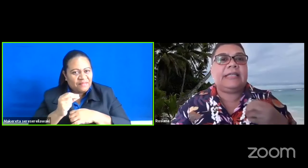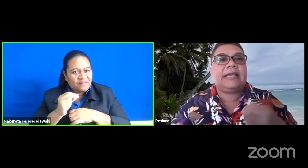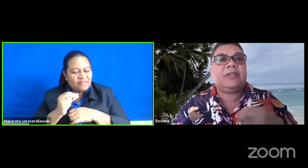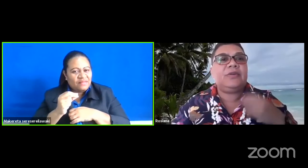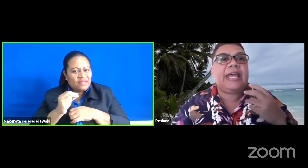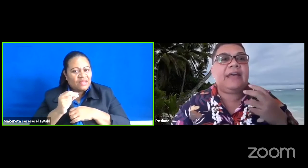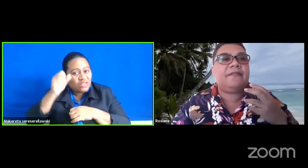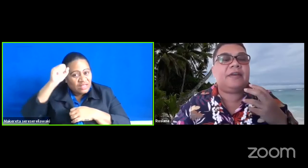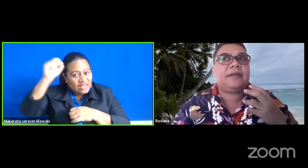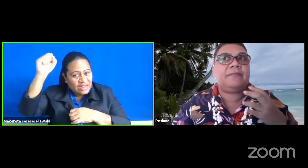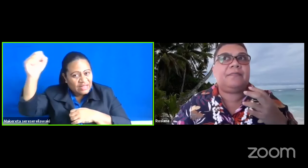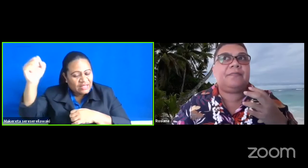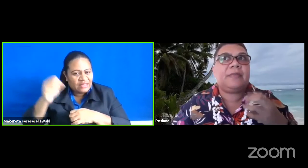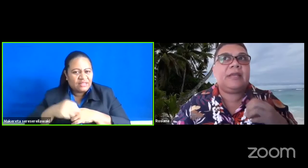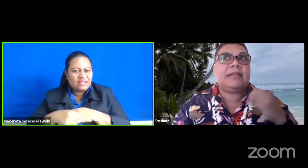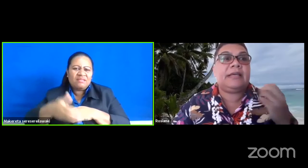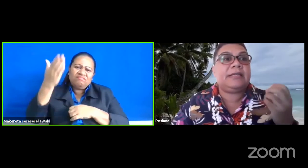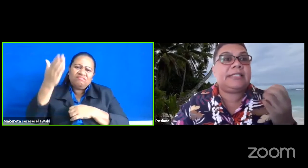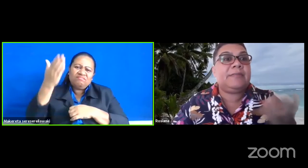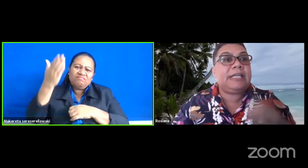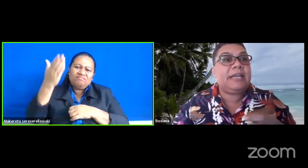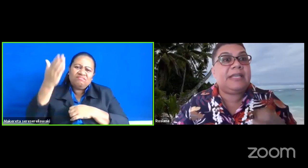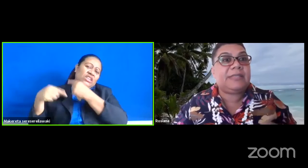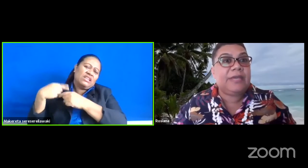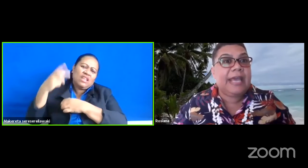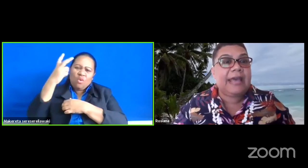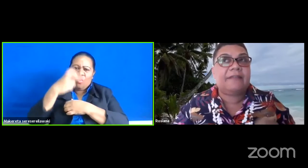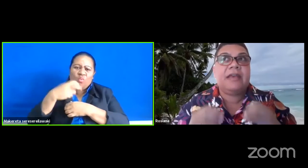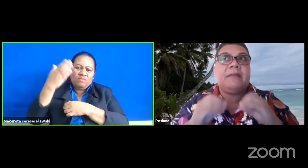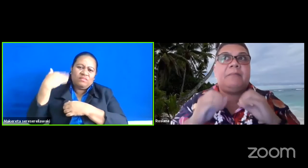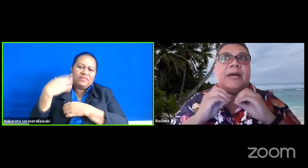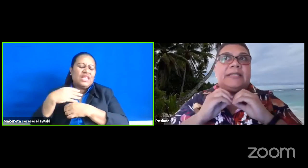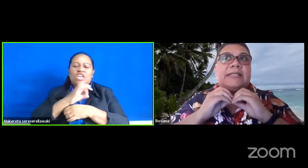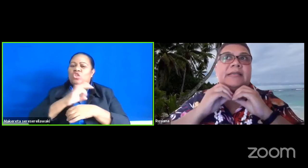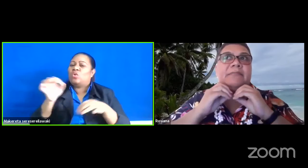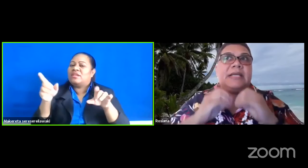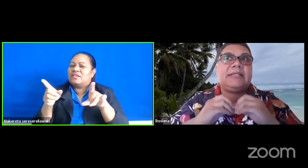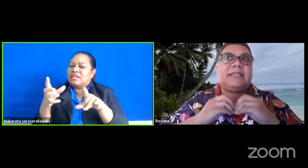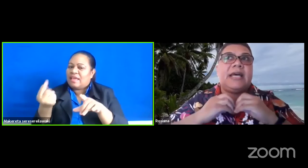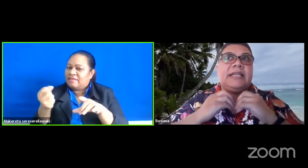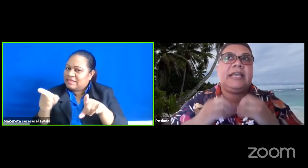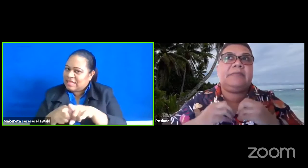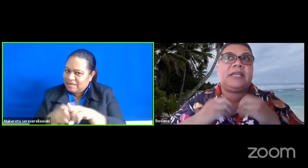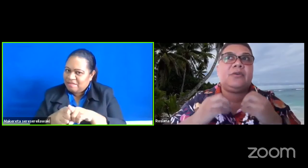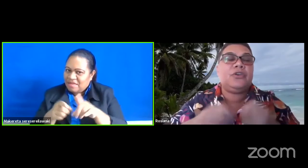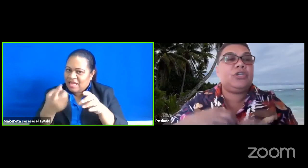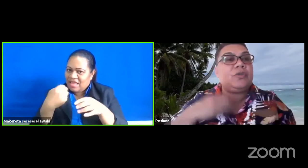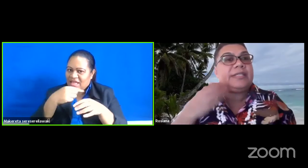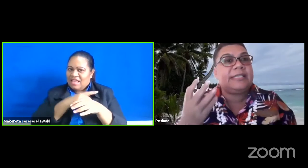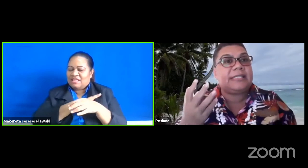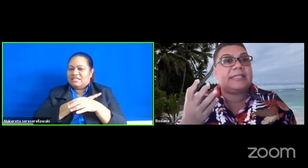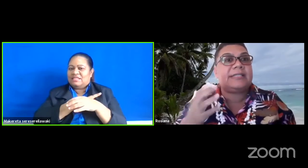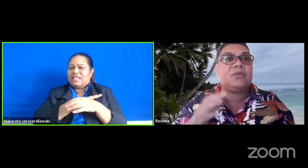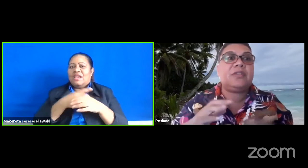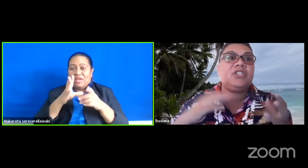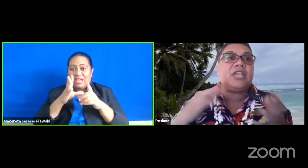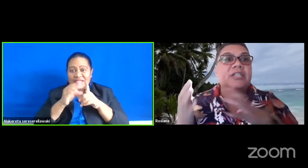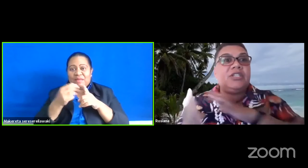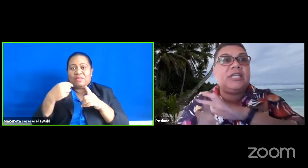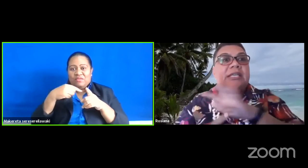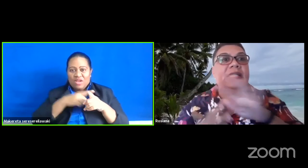they they don't have um a similar name as we have but the months are named according to the season